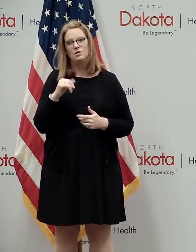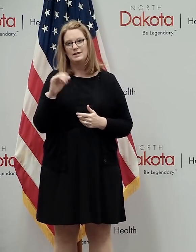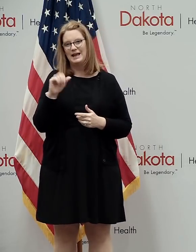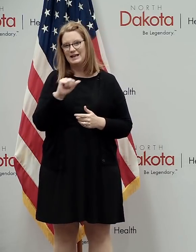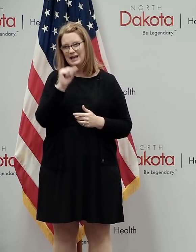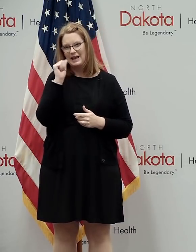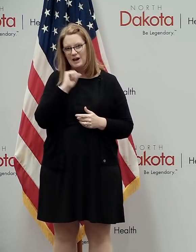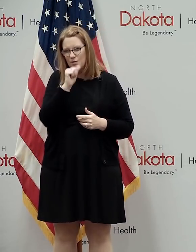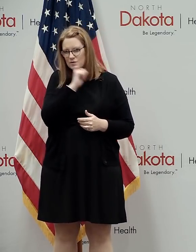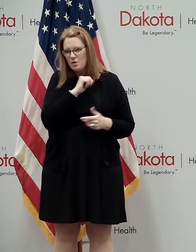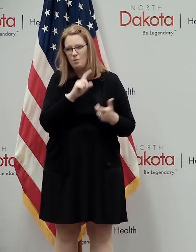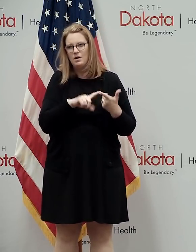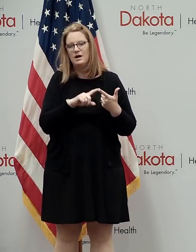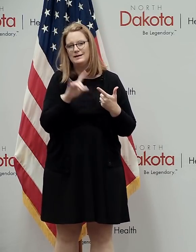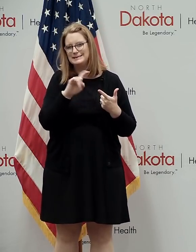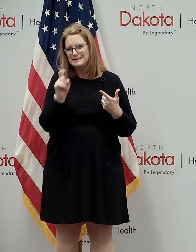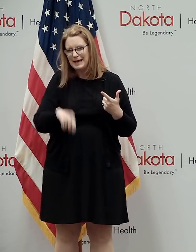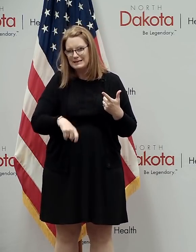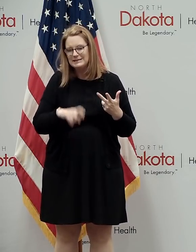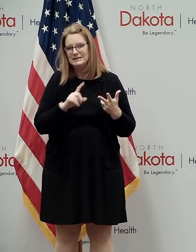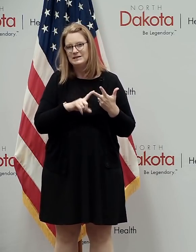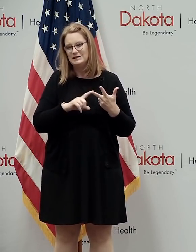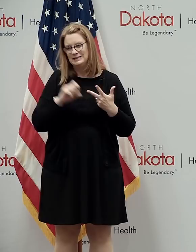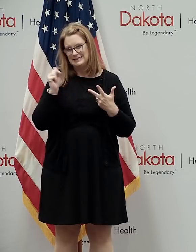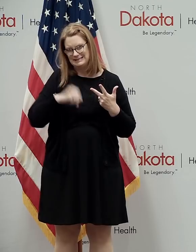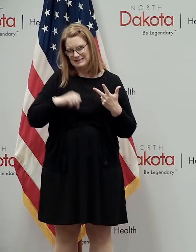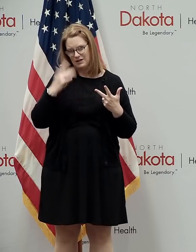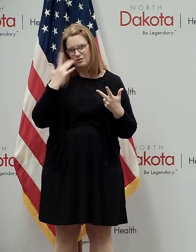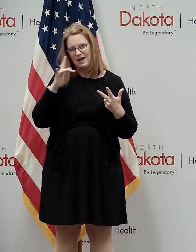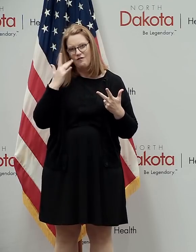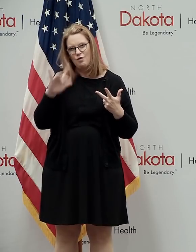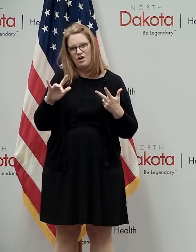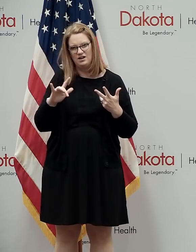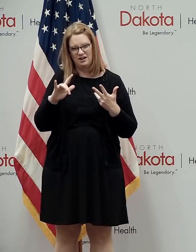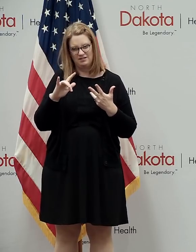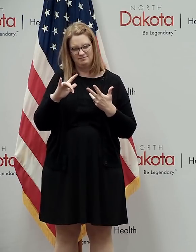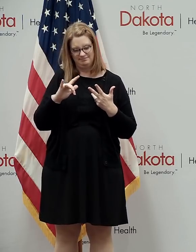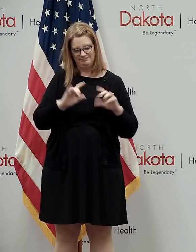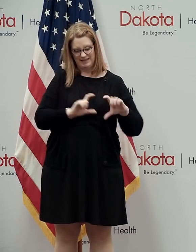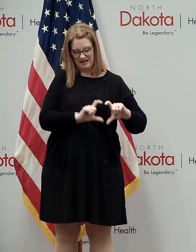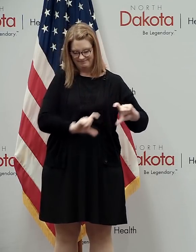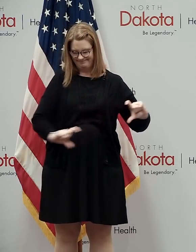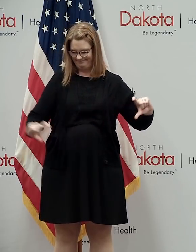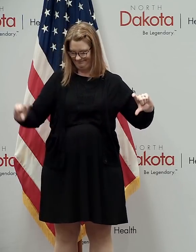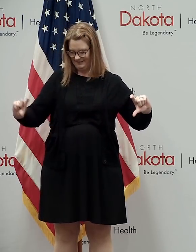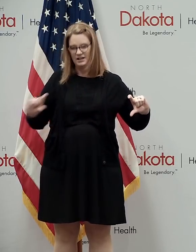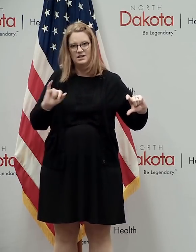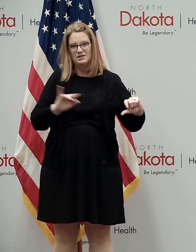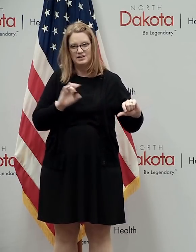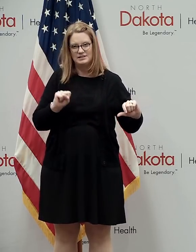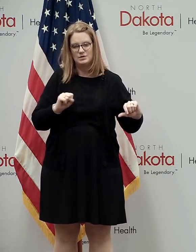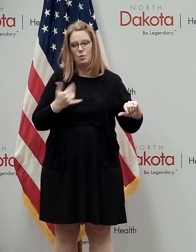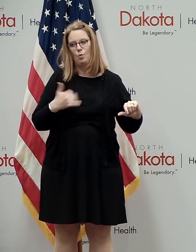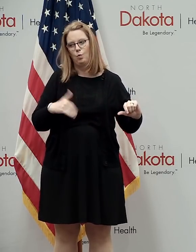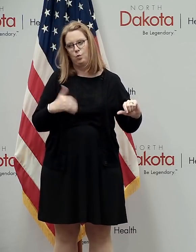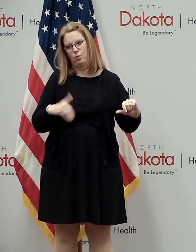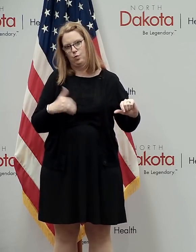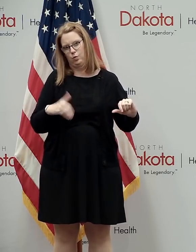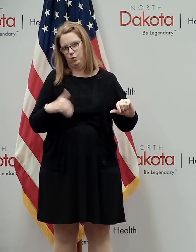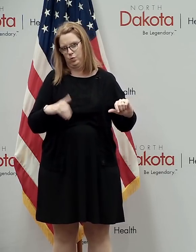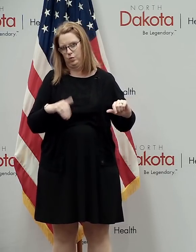Arizona, Texas, Southern California, and others are really being challenged right now